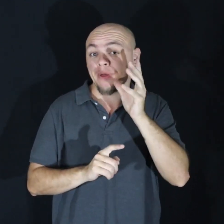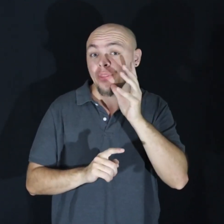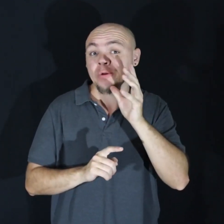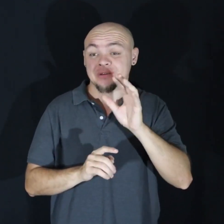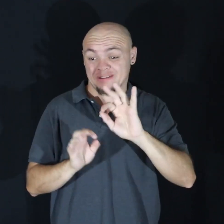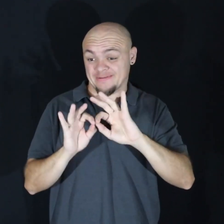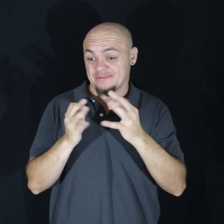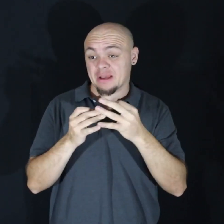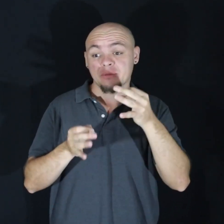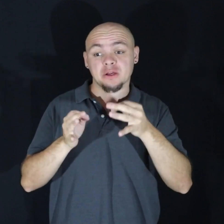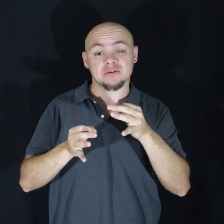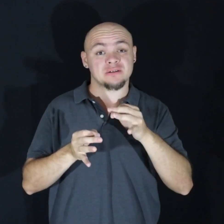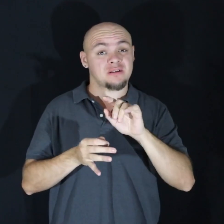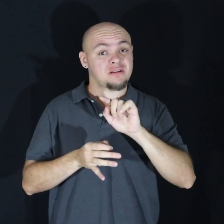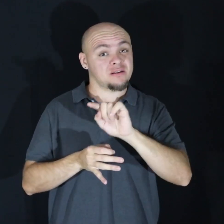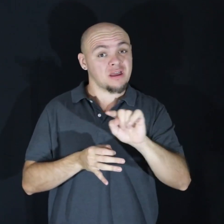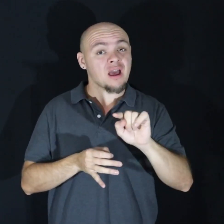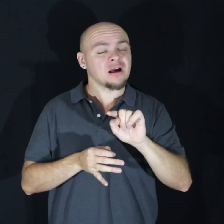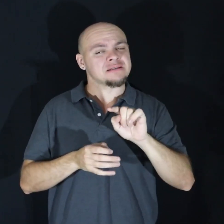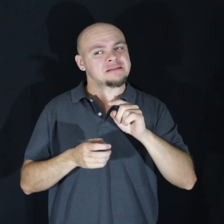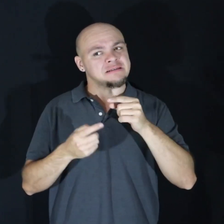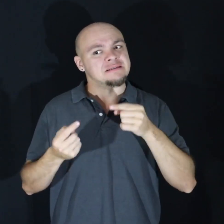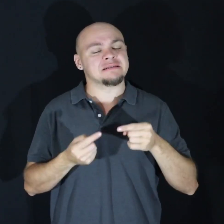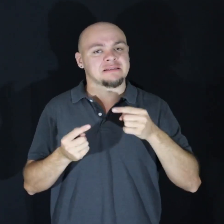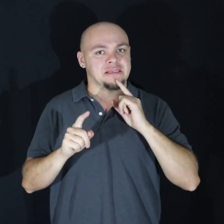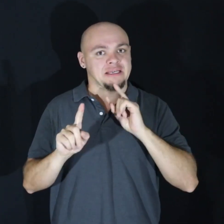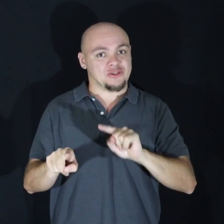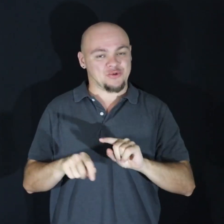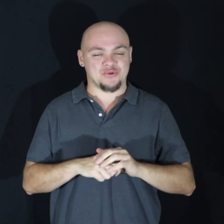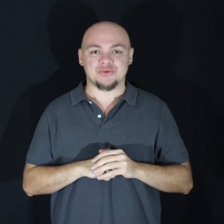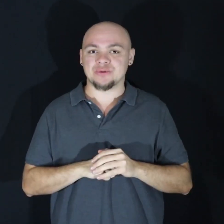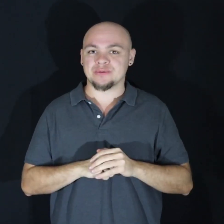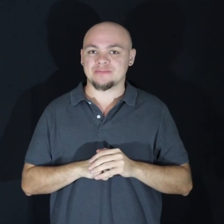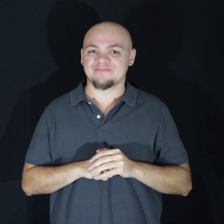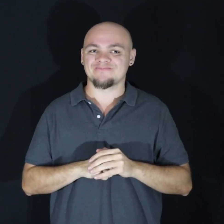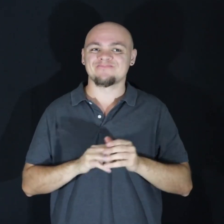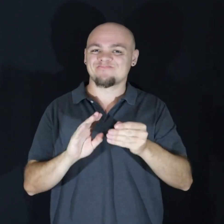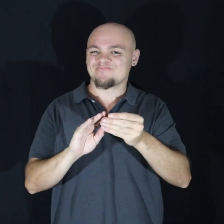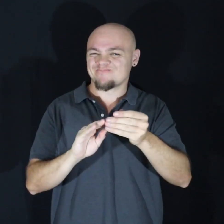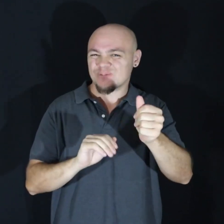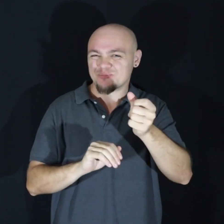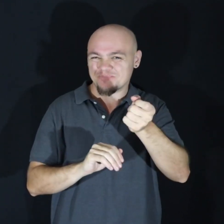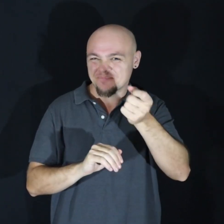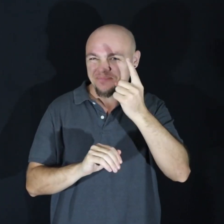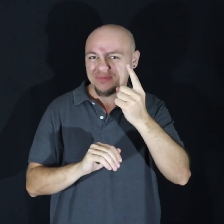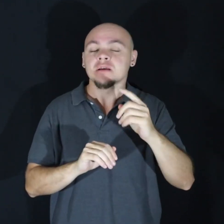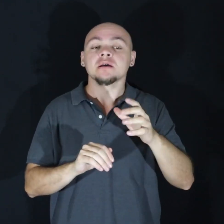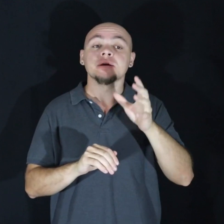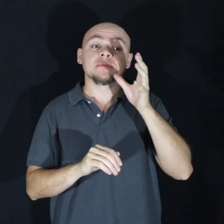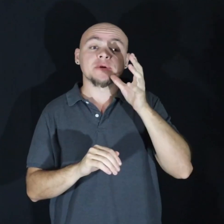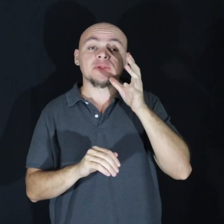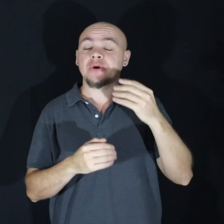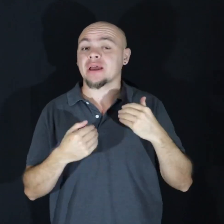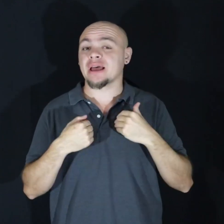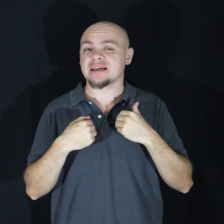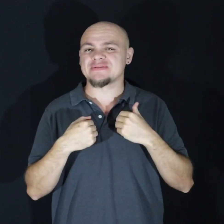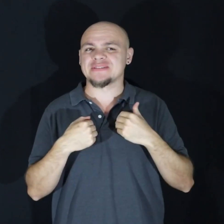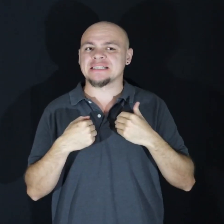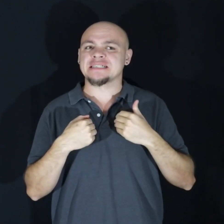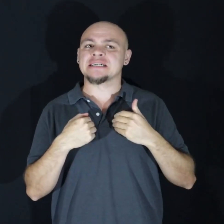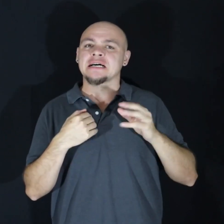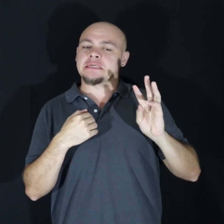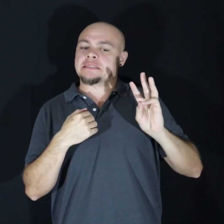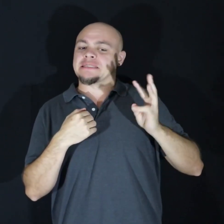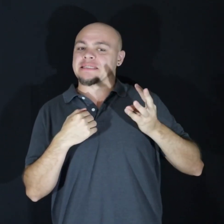court, these are the harder questions for them. Most of us know motherhood brings with it a sixth sense and